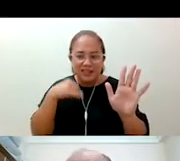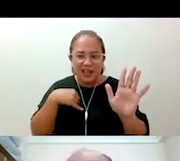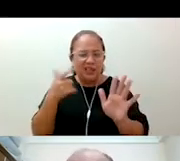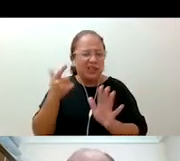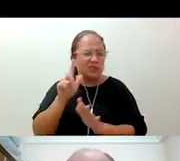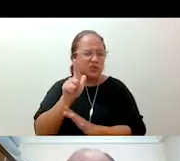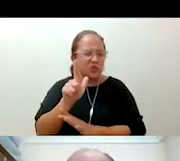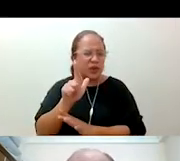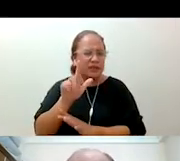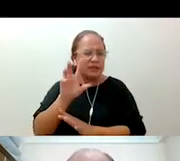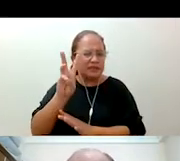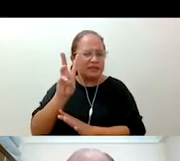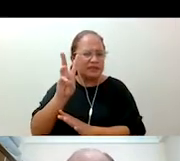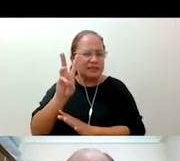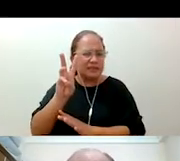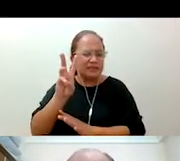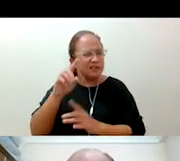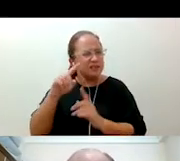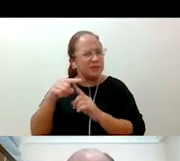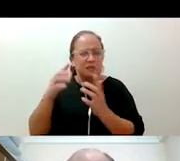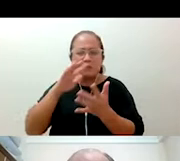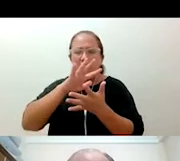something combinations of